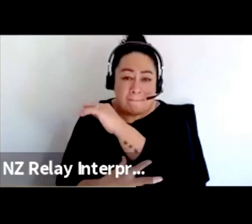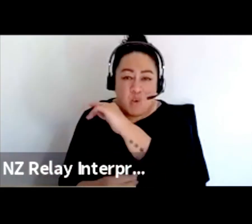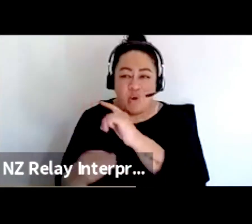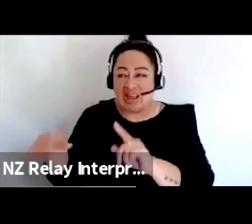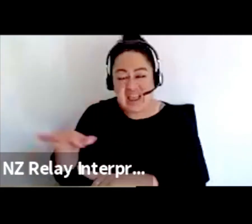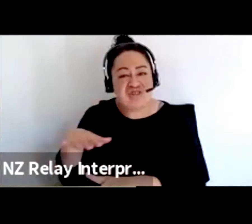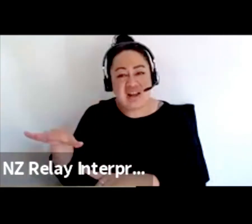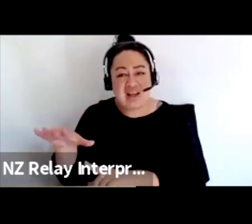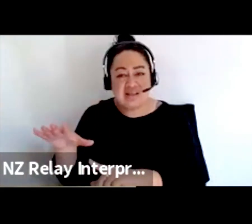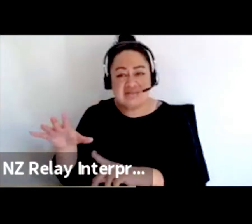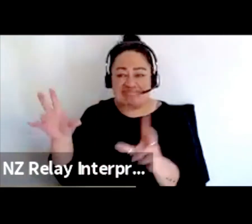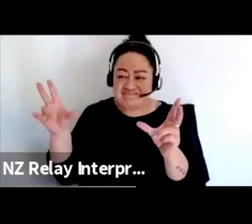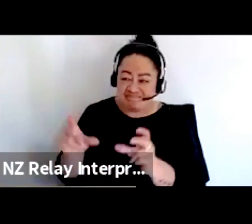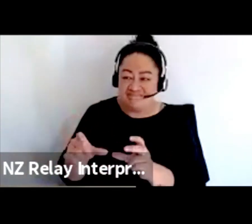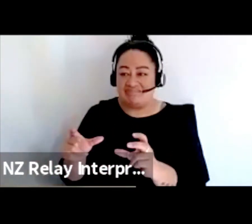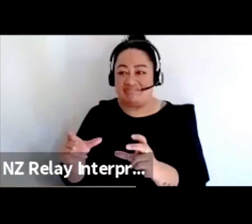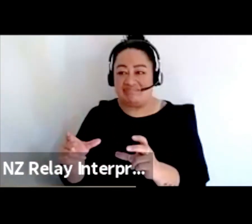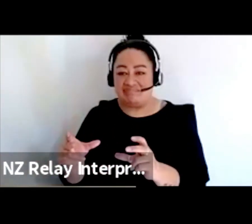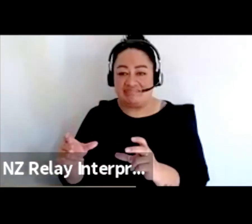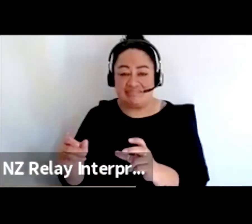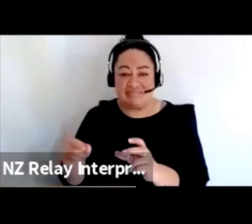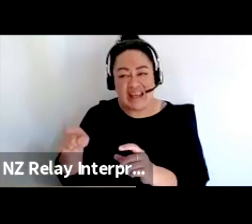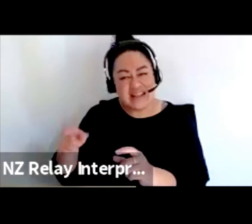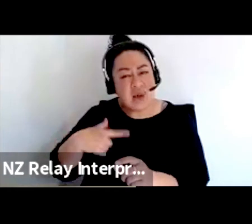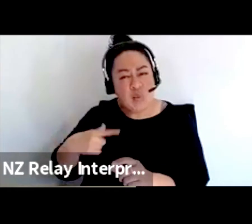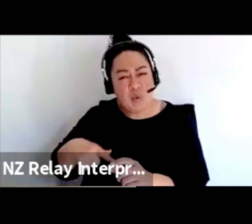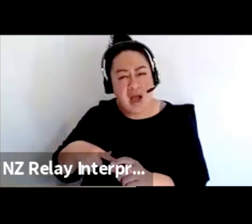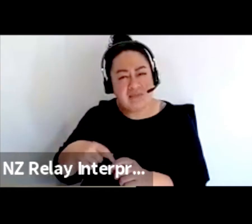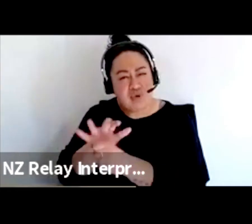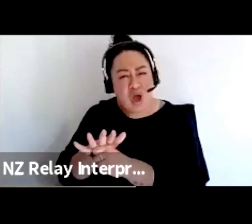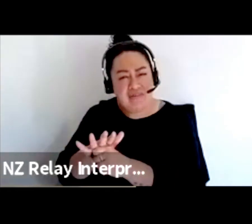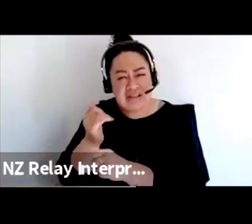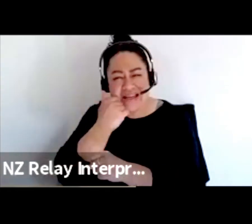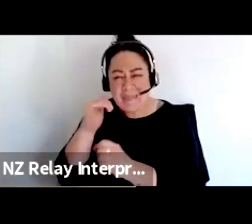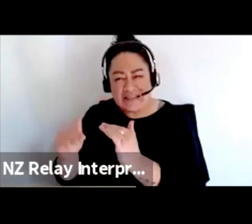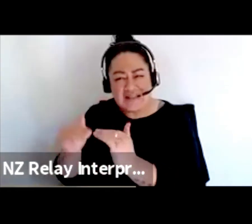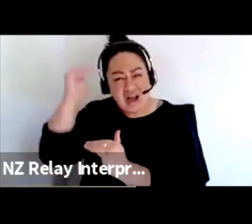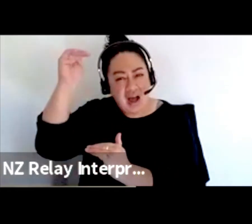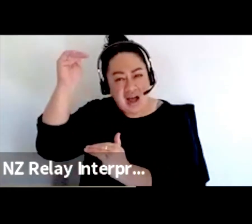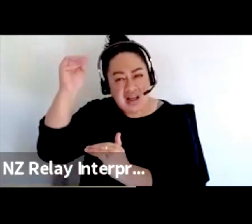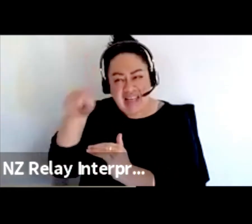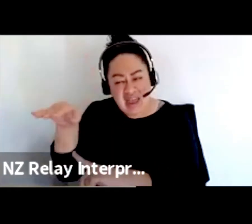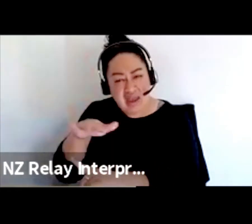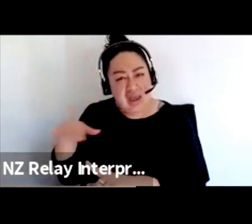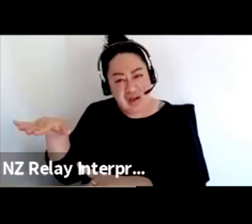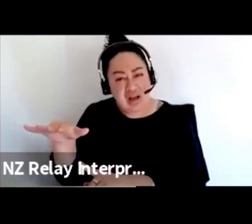we have COVID numbers still high and that it may never leave